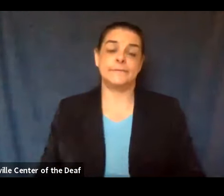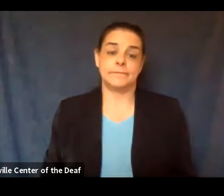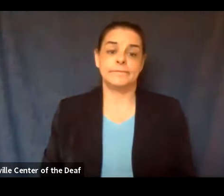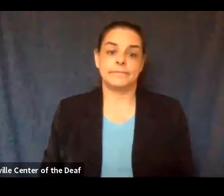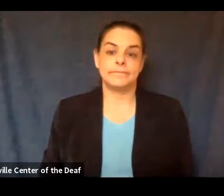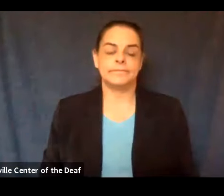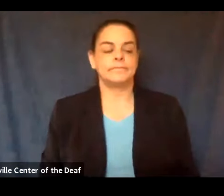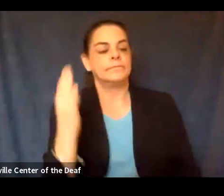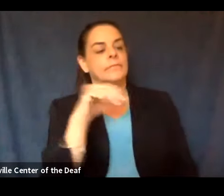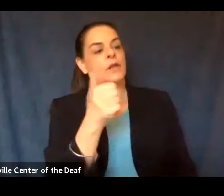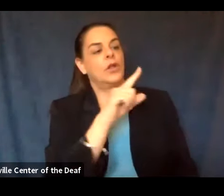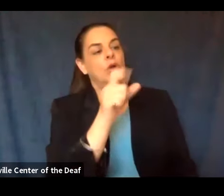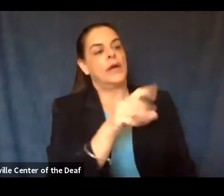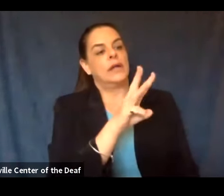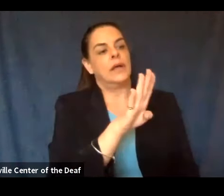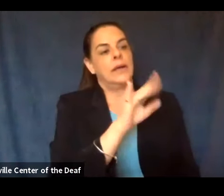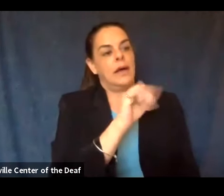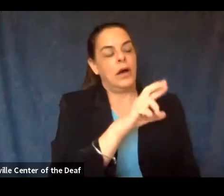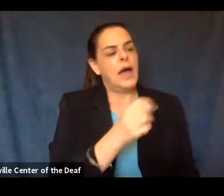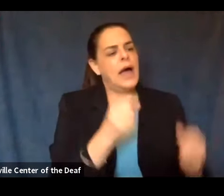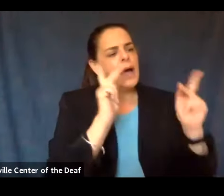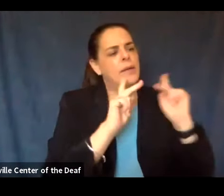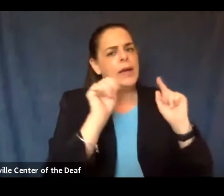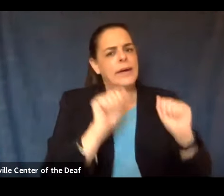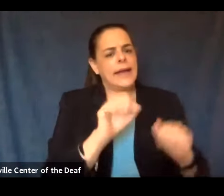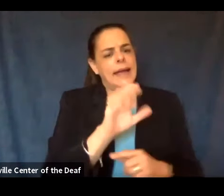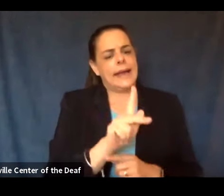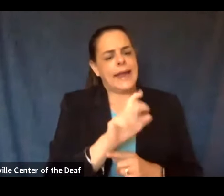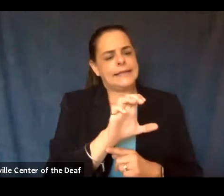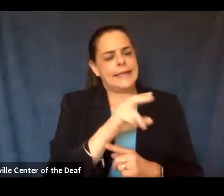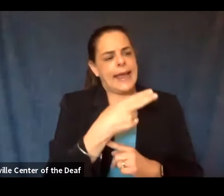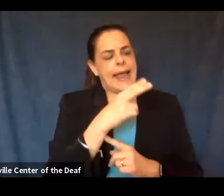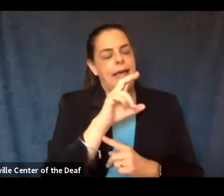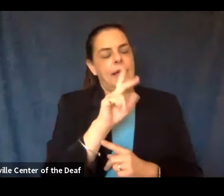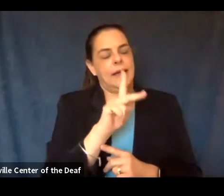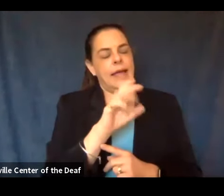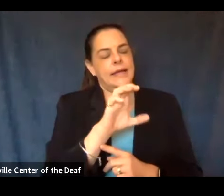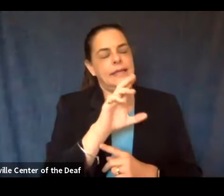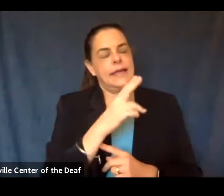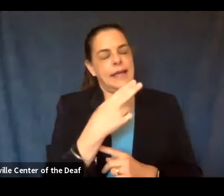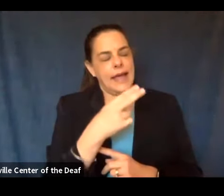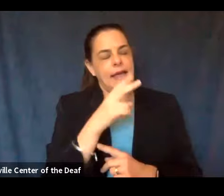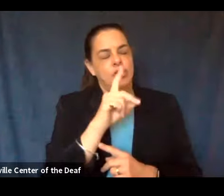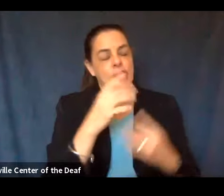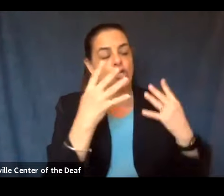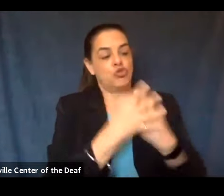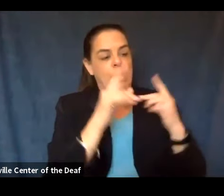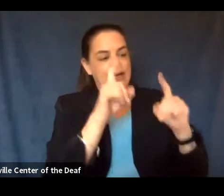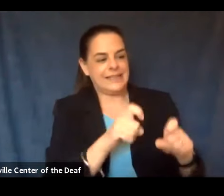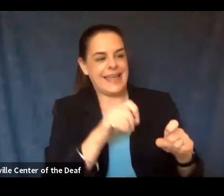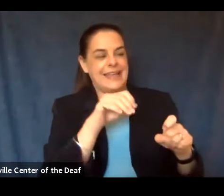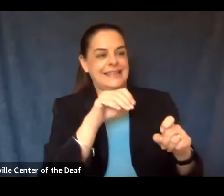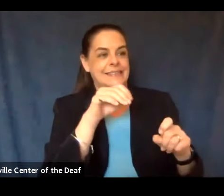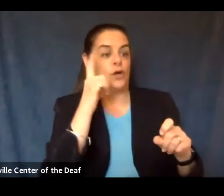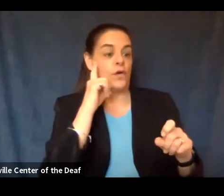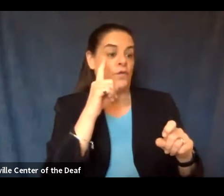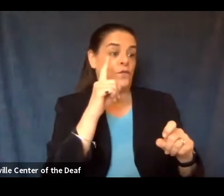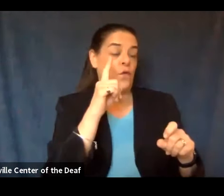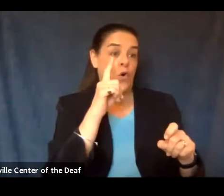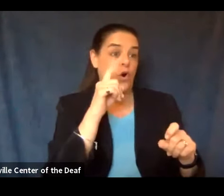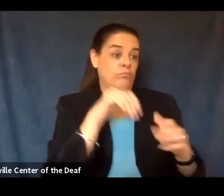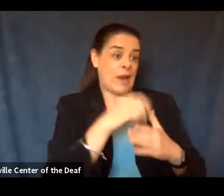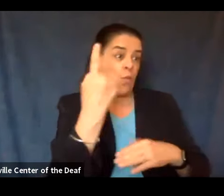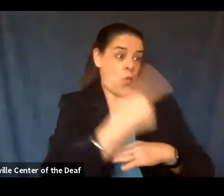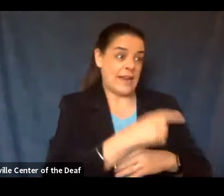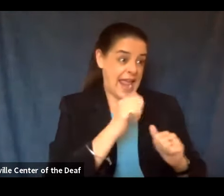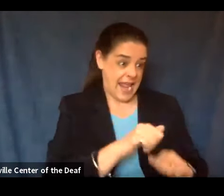Another question from WBR on testing is how many people can KCHD screen for COVID in a day? Have you been meeting that capacity? So we